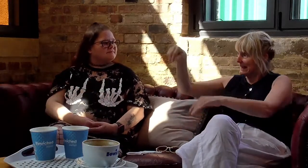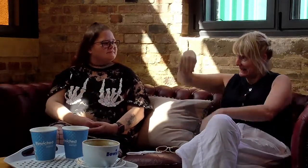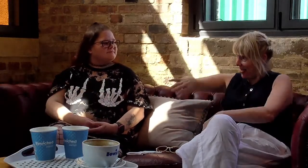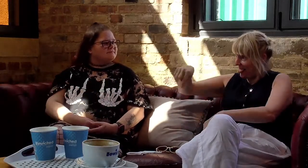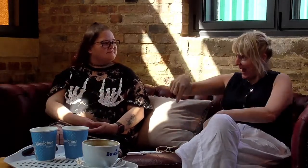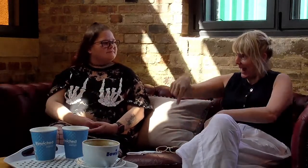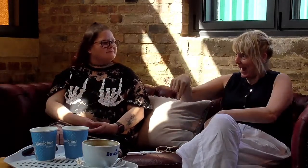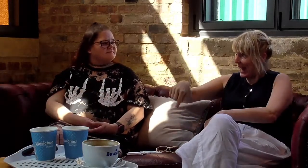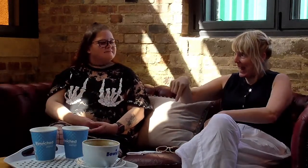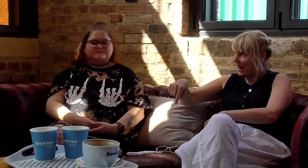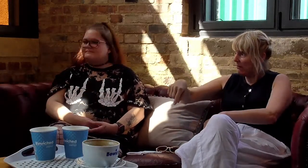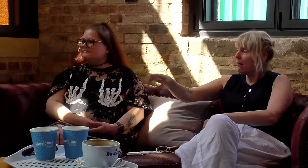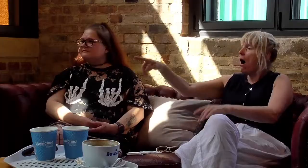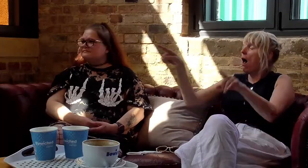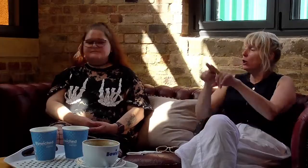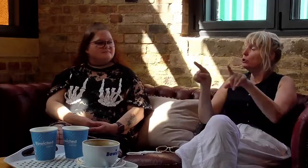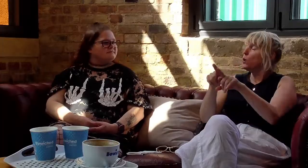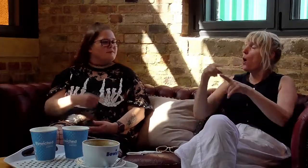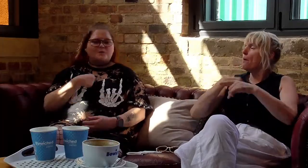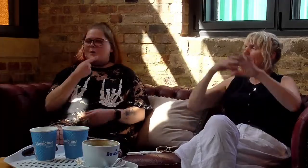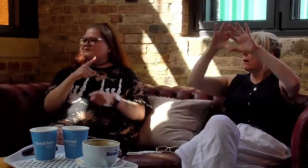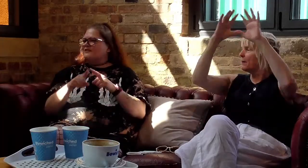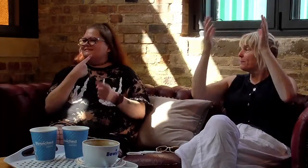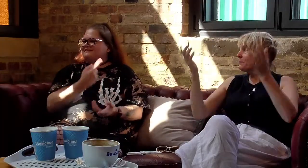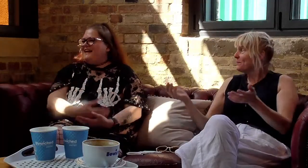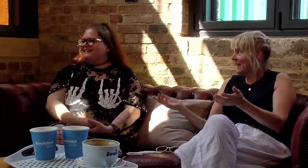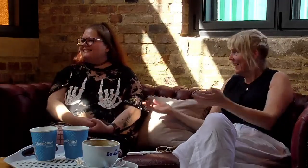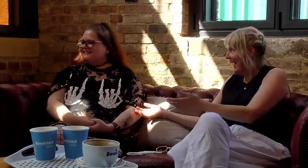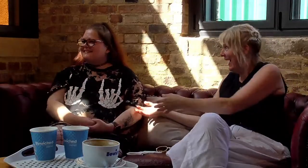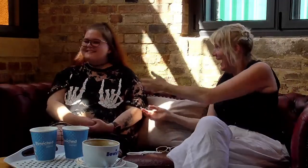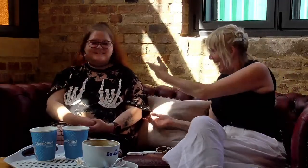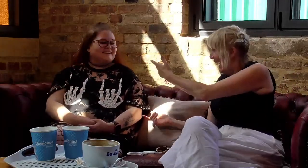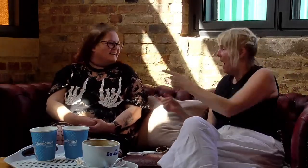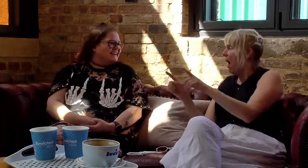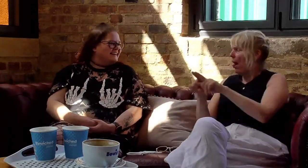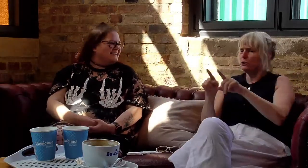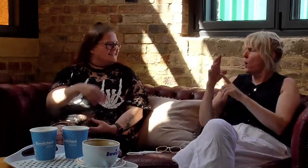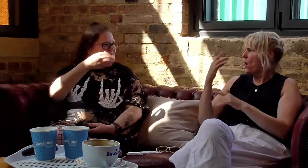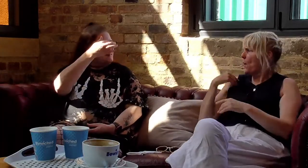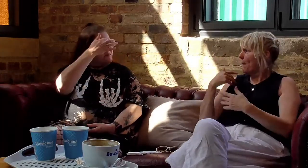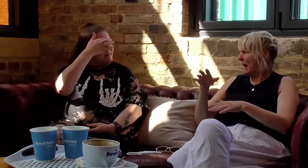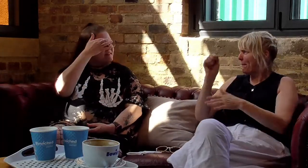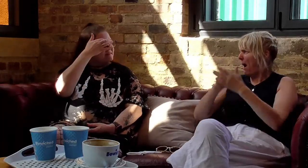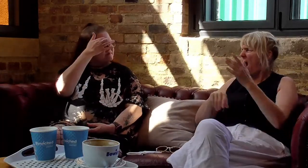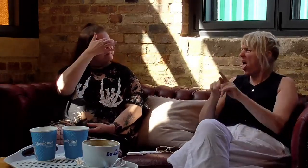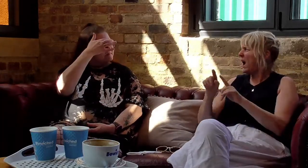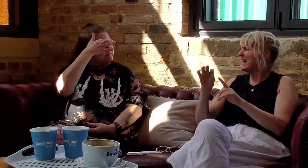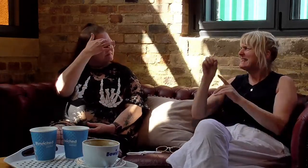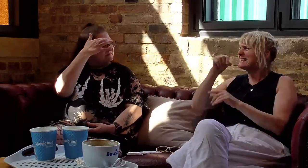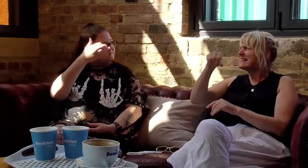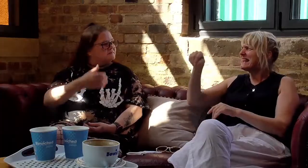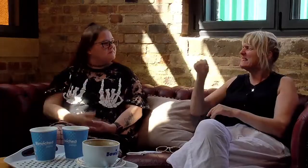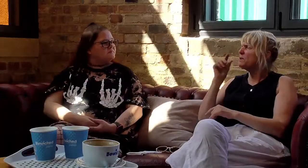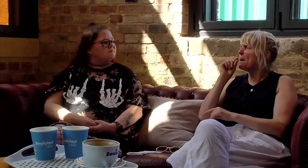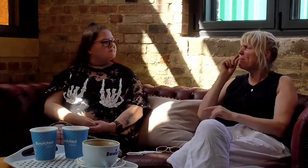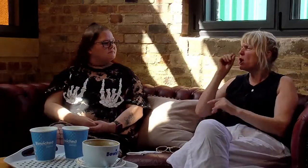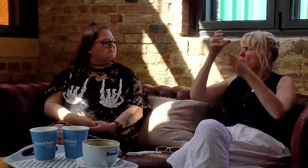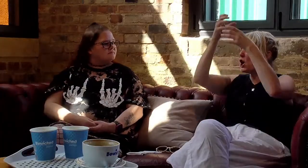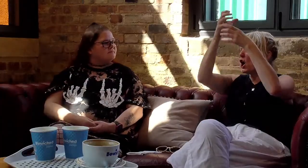the seeds and then they'll poo it out when they'll still have the seeds there complete. Oh wow, I was going to say that. I know